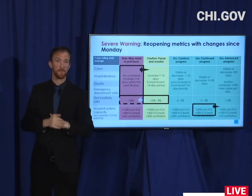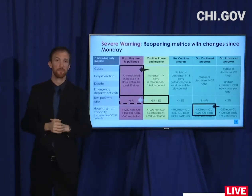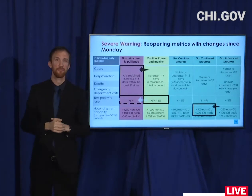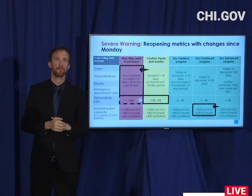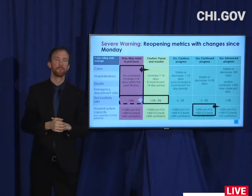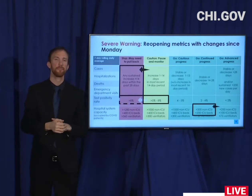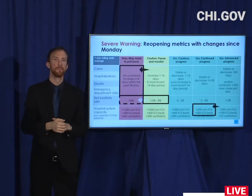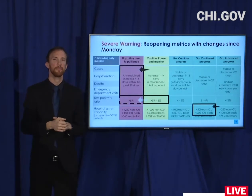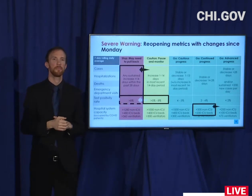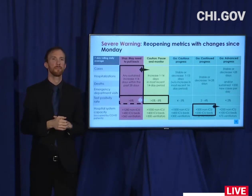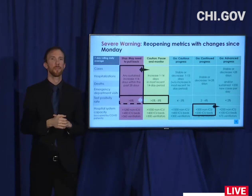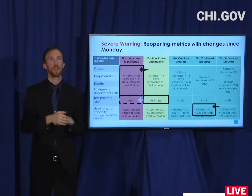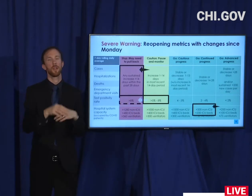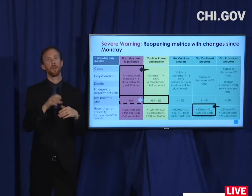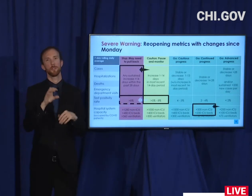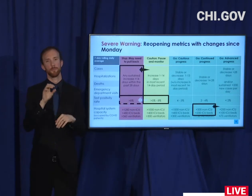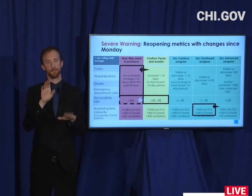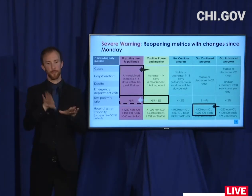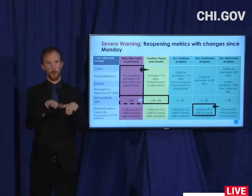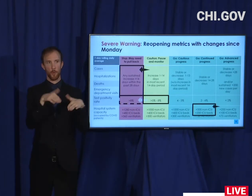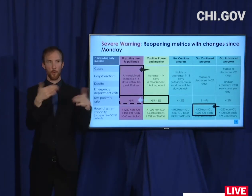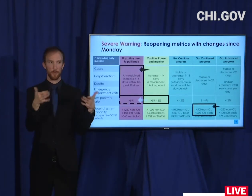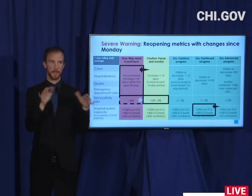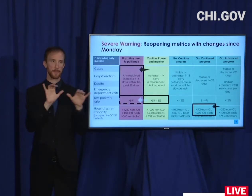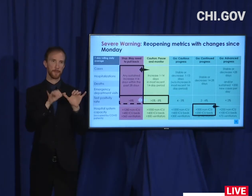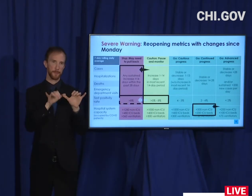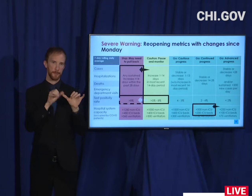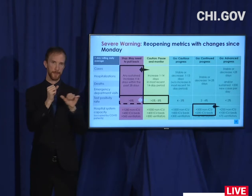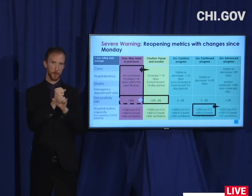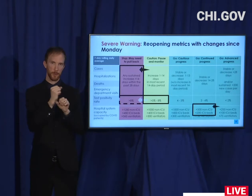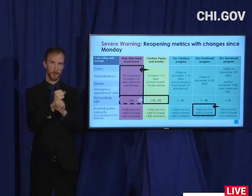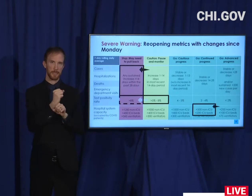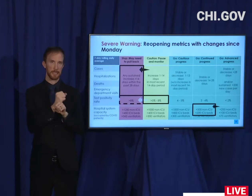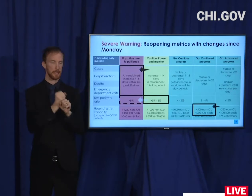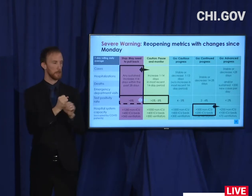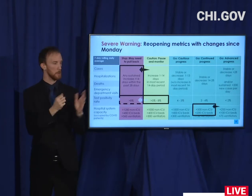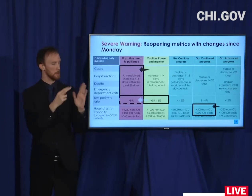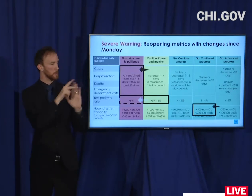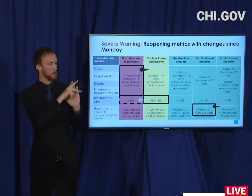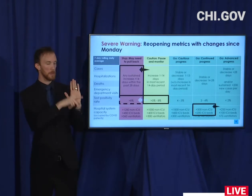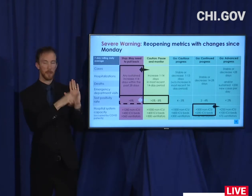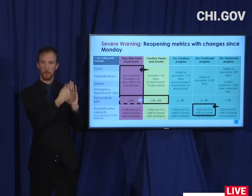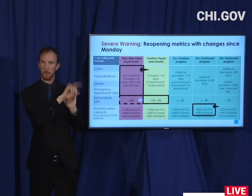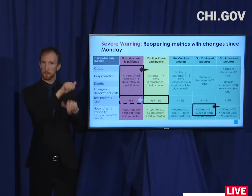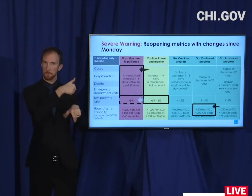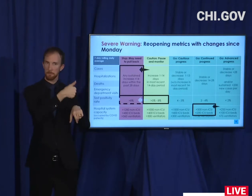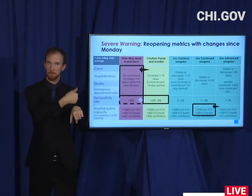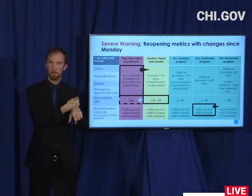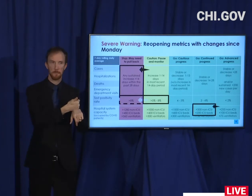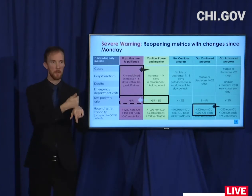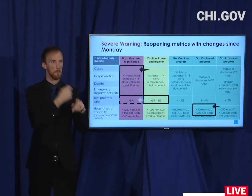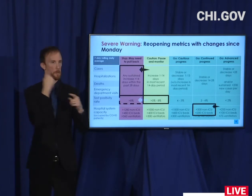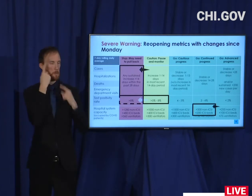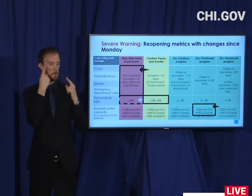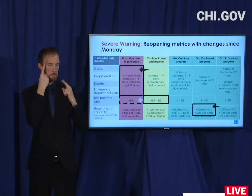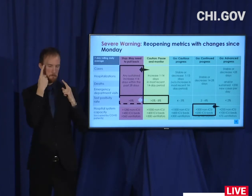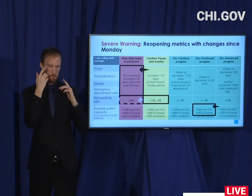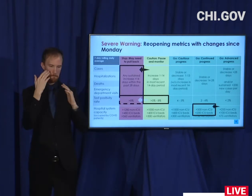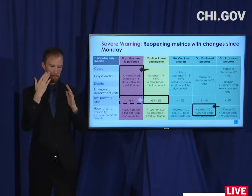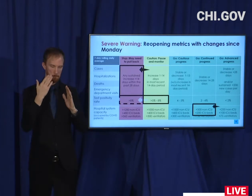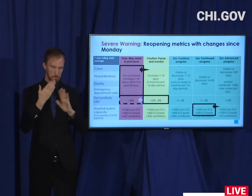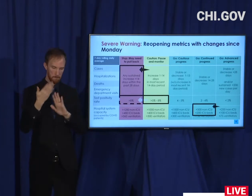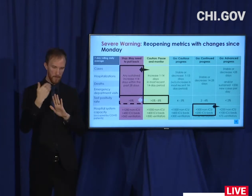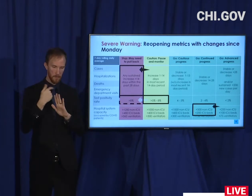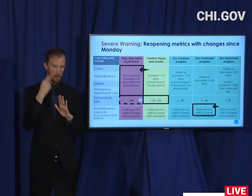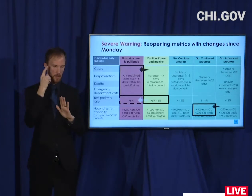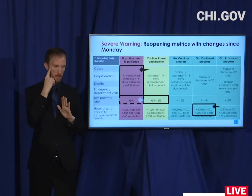Let's talk about our reopening metrics. So we set these out as we moved between phase 2, 3, and